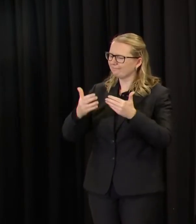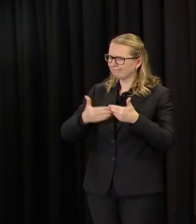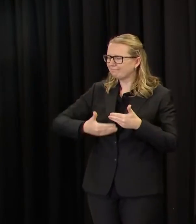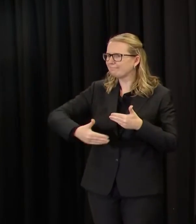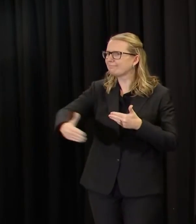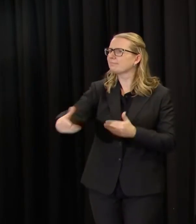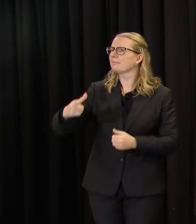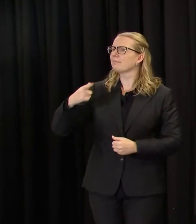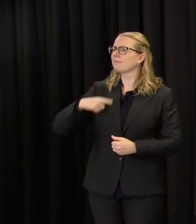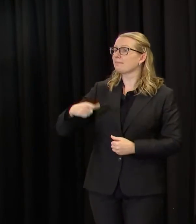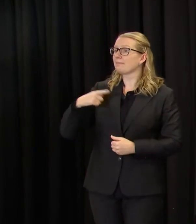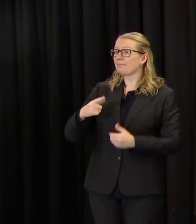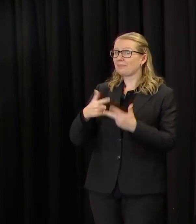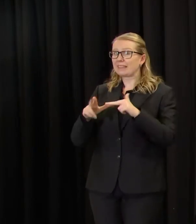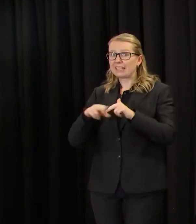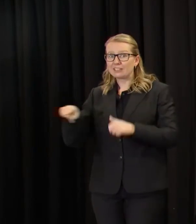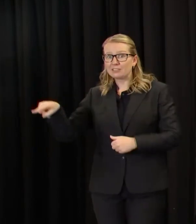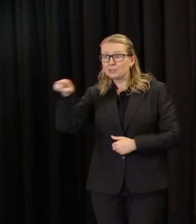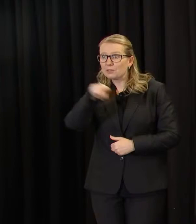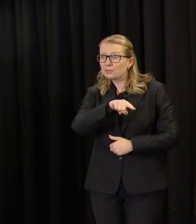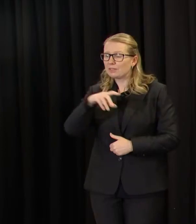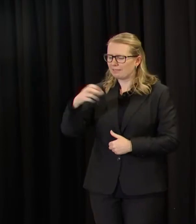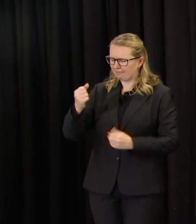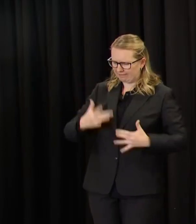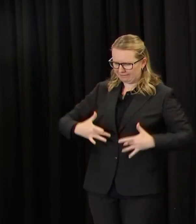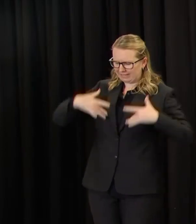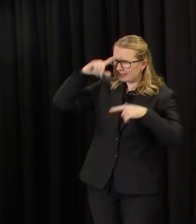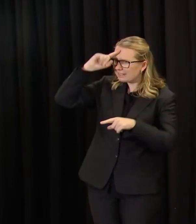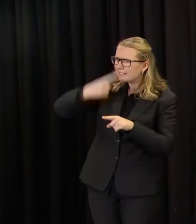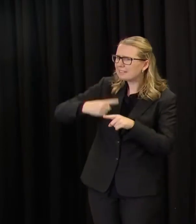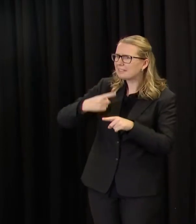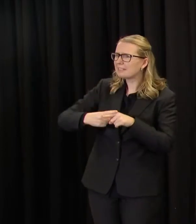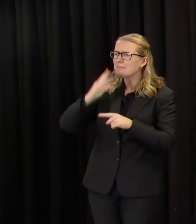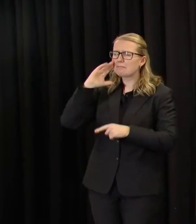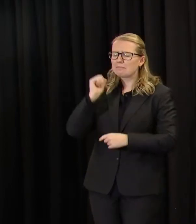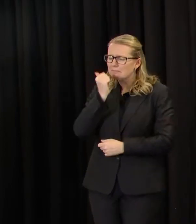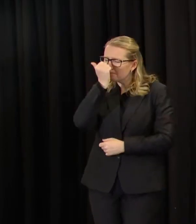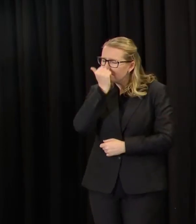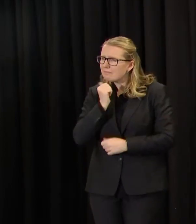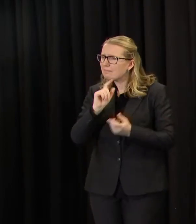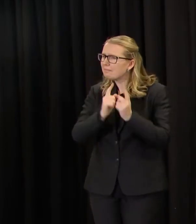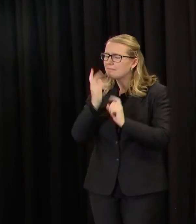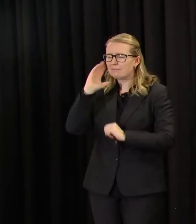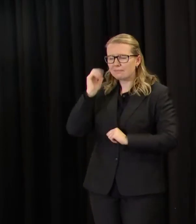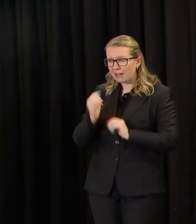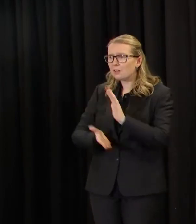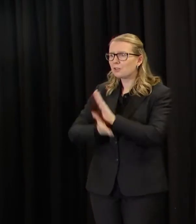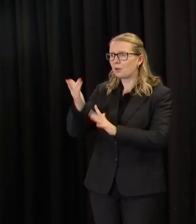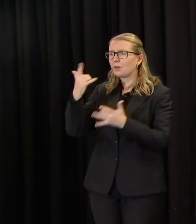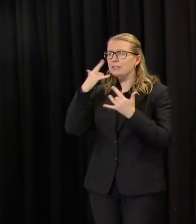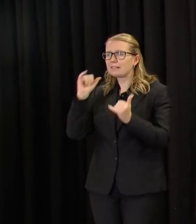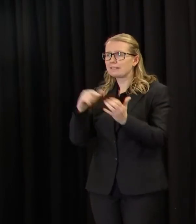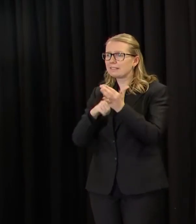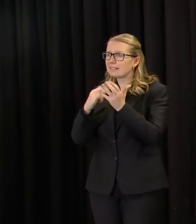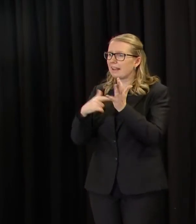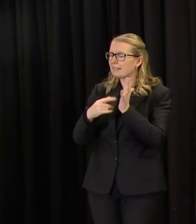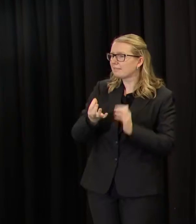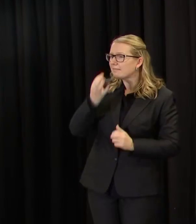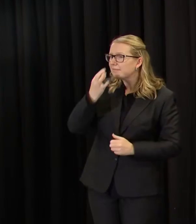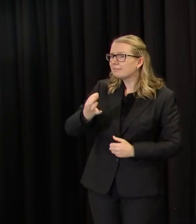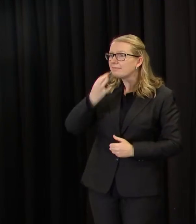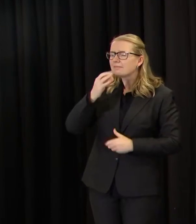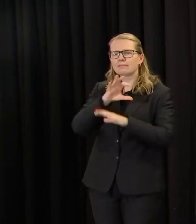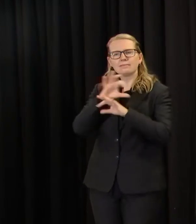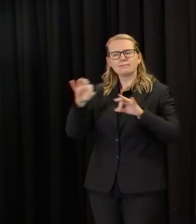things like, if you do have symptoms, please get tested. Don't go to friends and families' houses if the rules do not permit